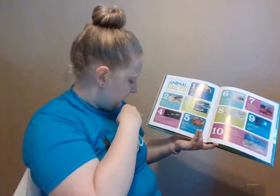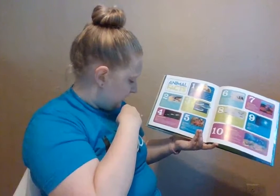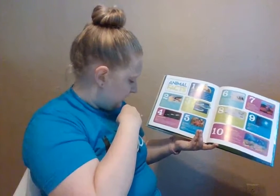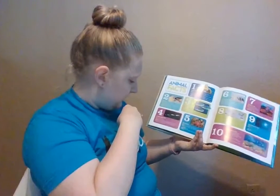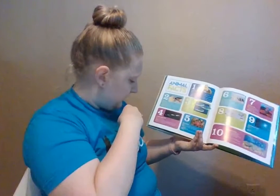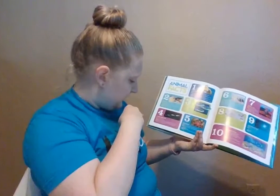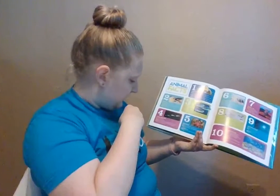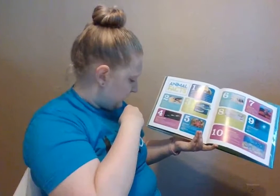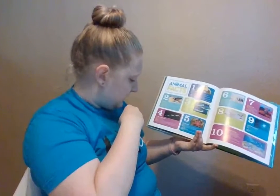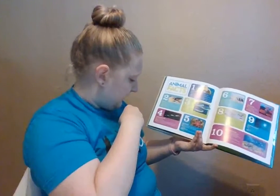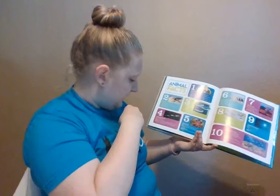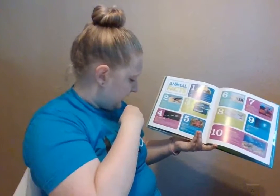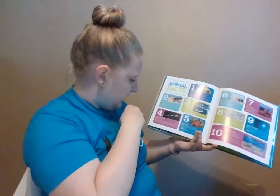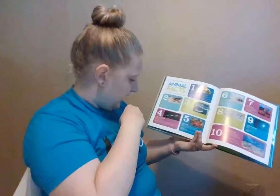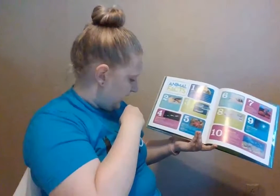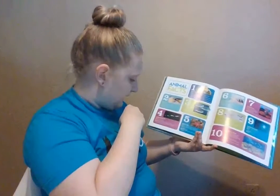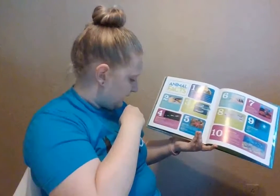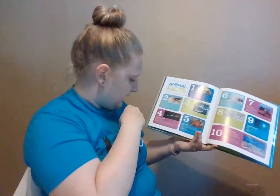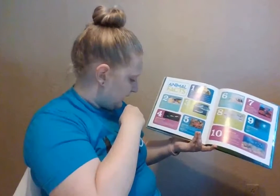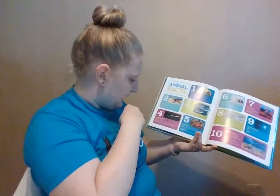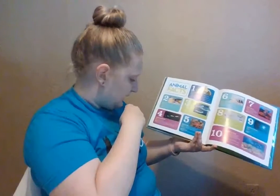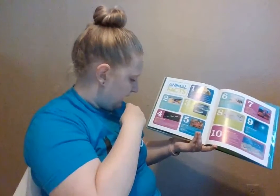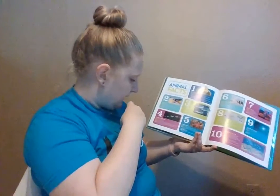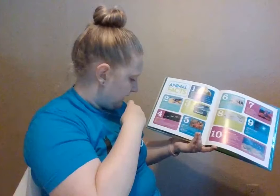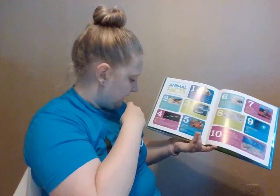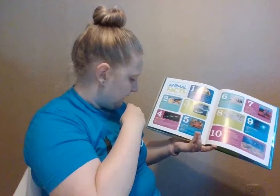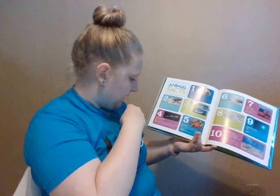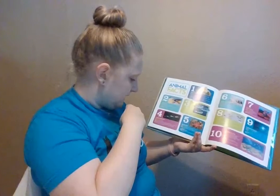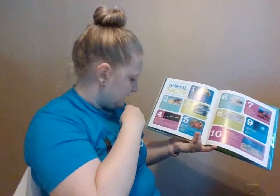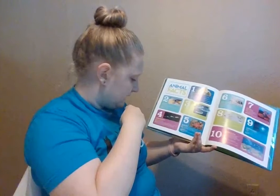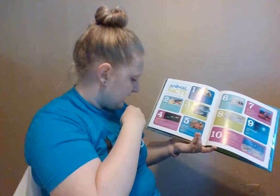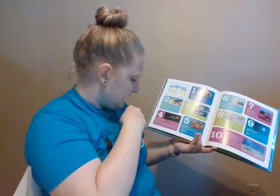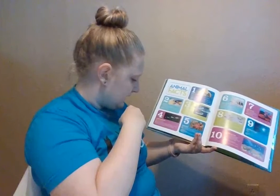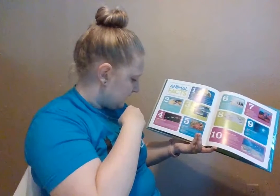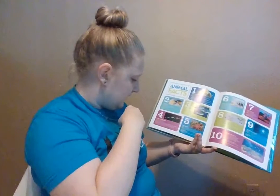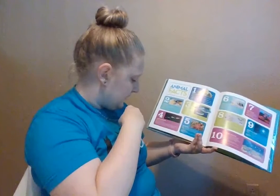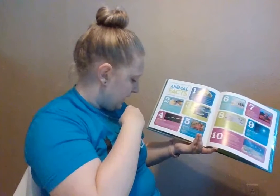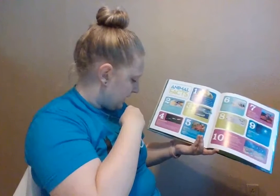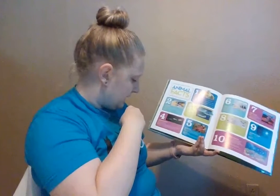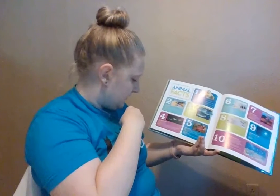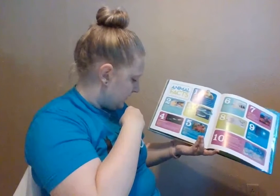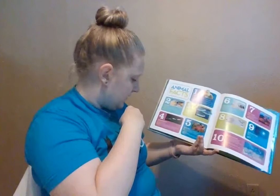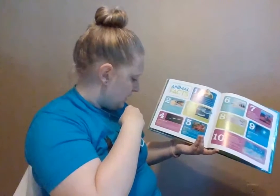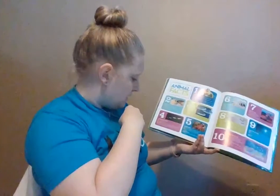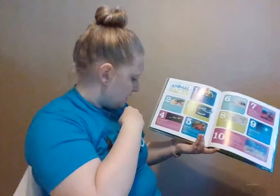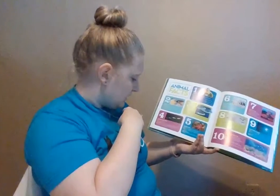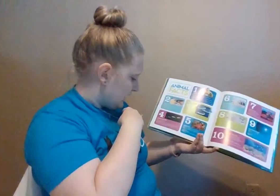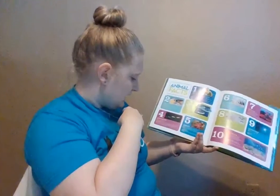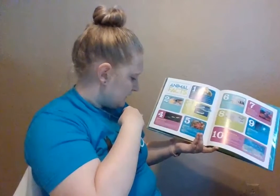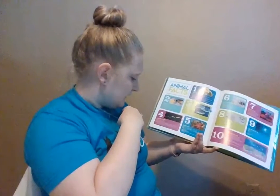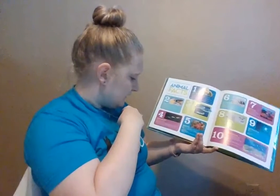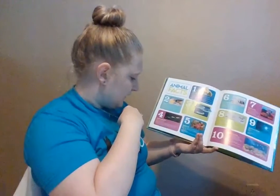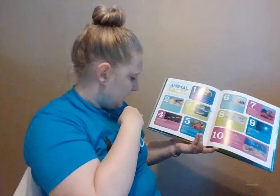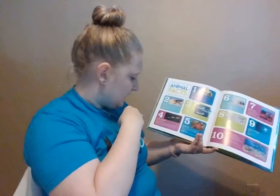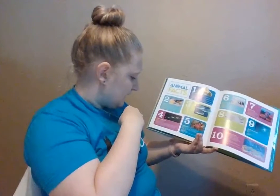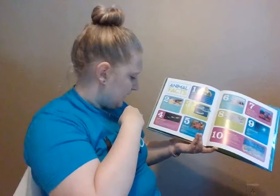Babies, females lay 7 to 8 eggs in a capsule deposited on the sea bottom, usually on dirt, rocks, sand,